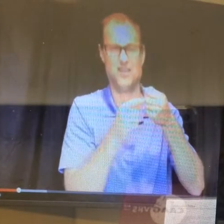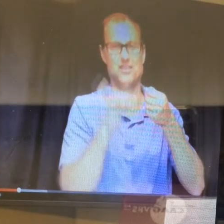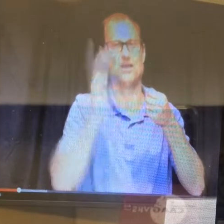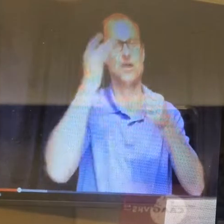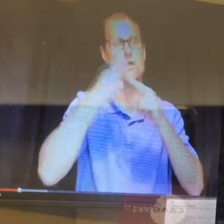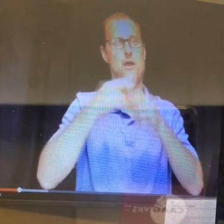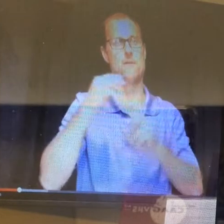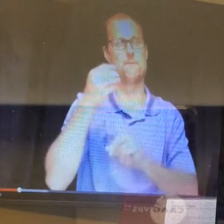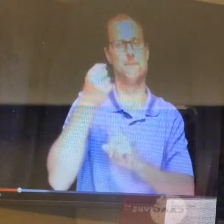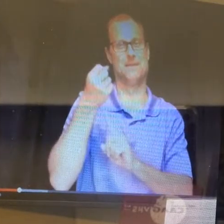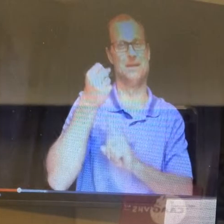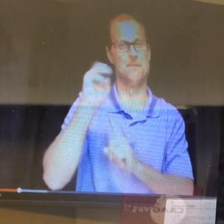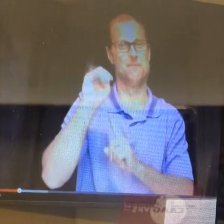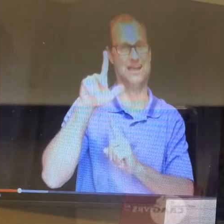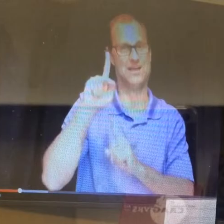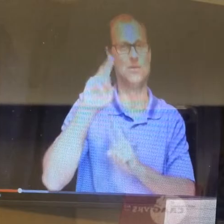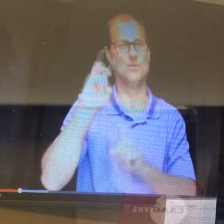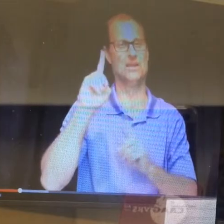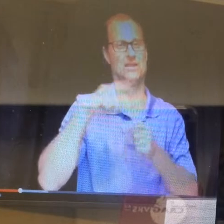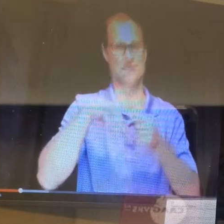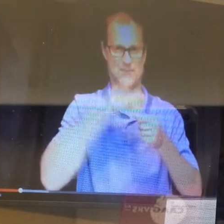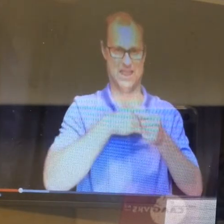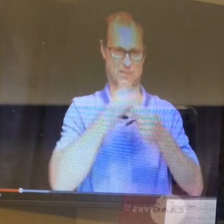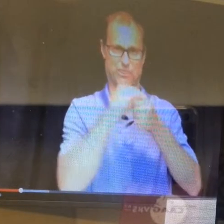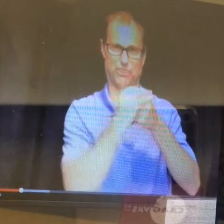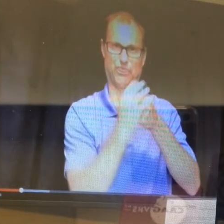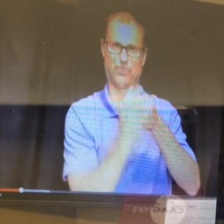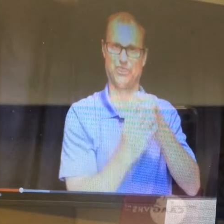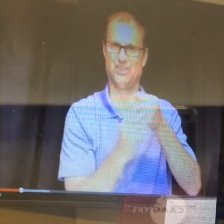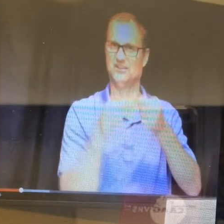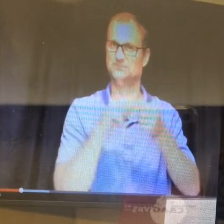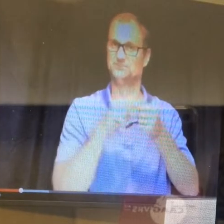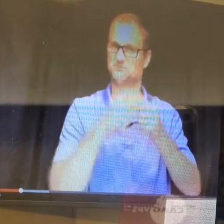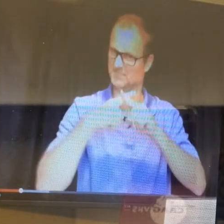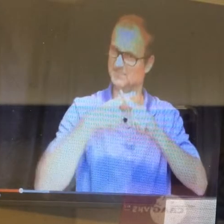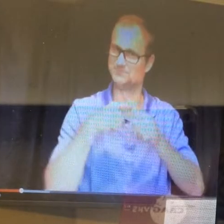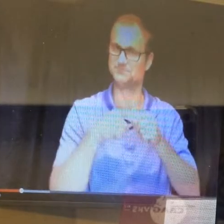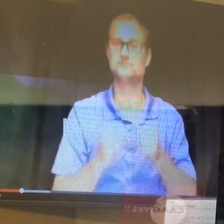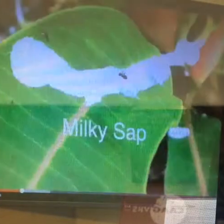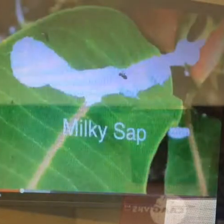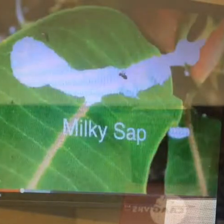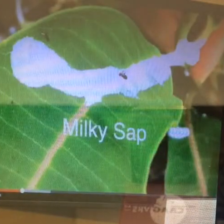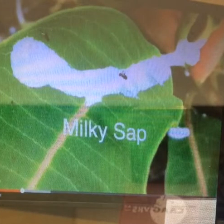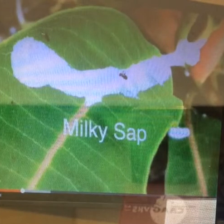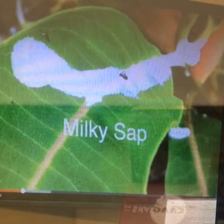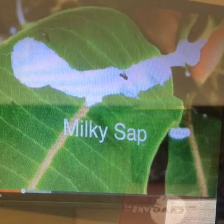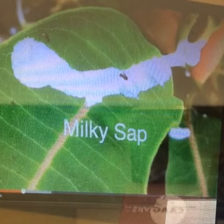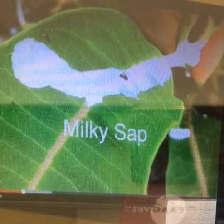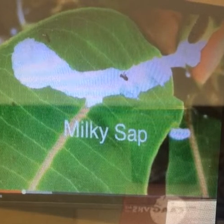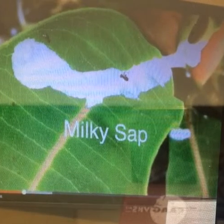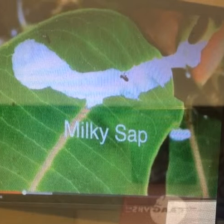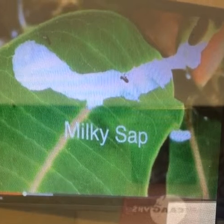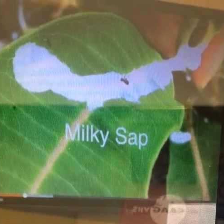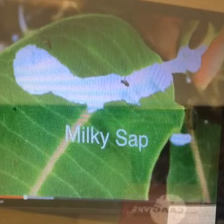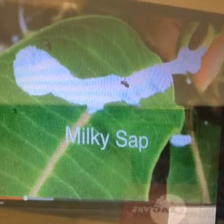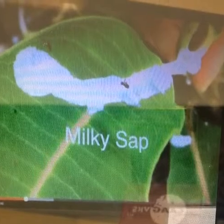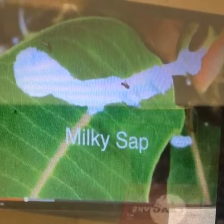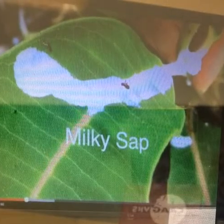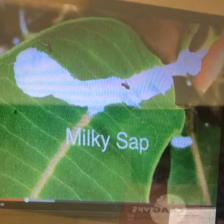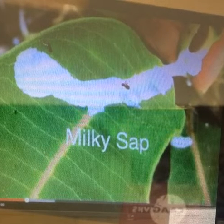Milkweed has a toxic substance in it, and if you break a milkweed plant open, there's this sticky sap inside of it. Here you see it right here, it's